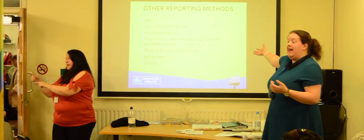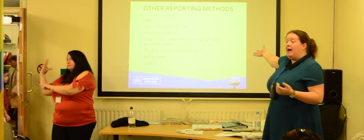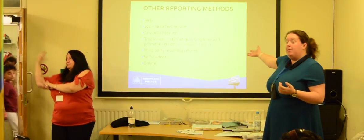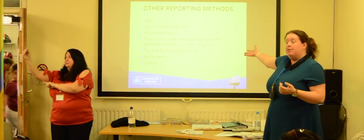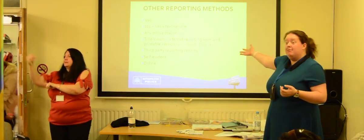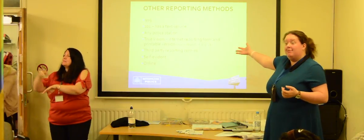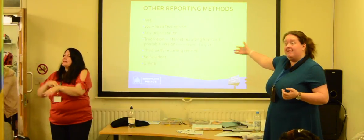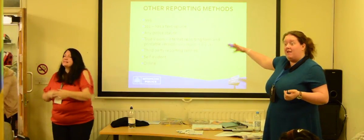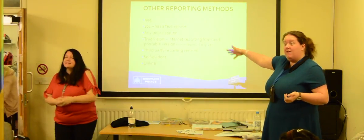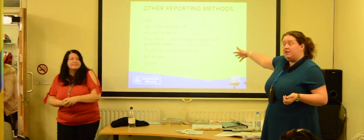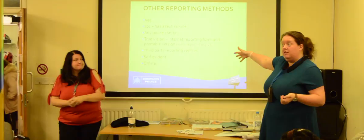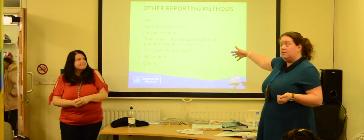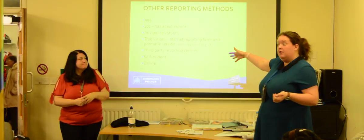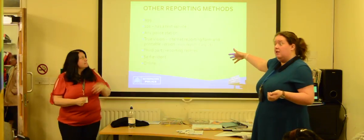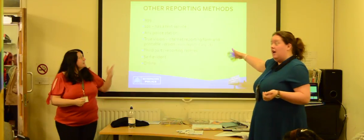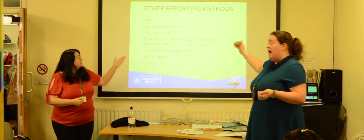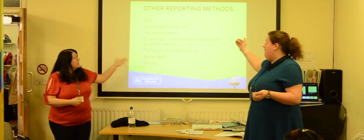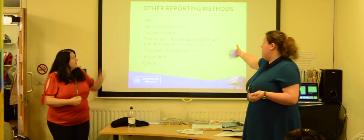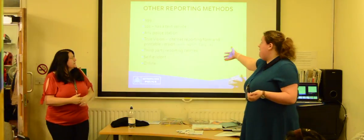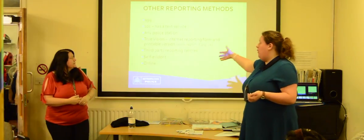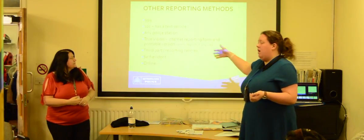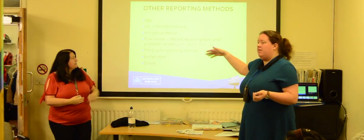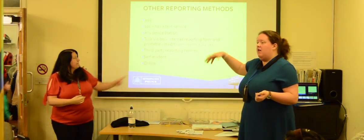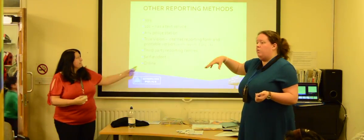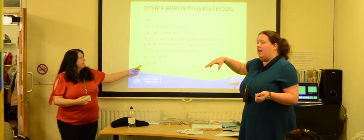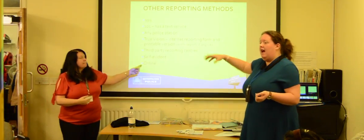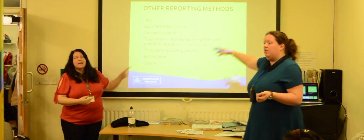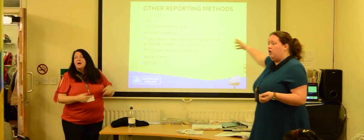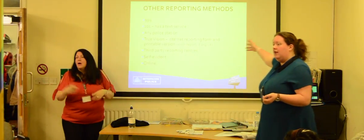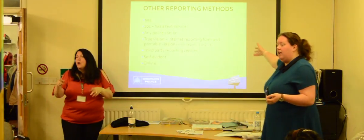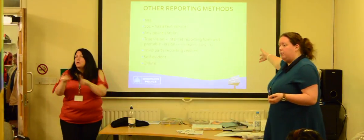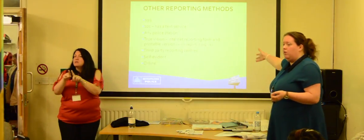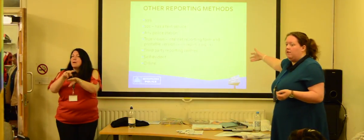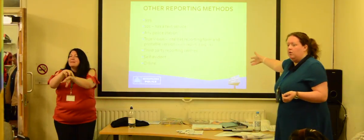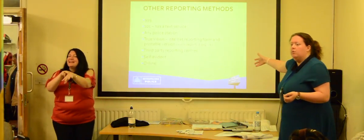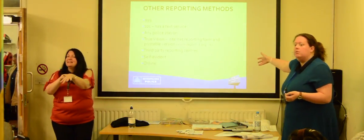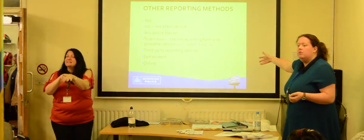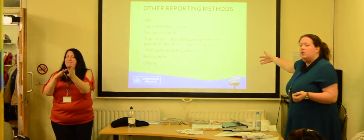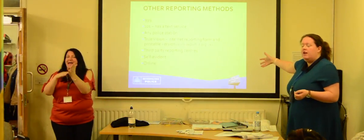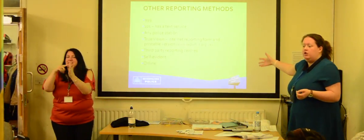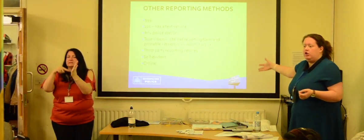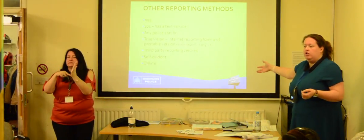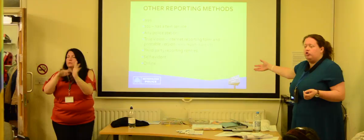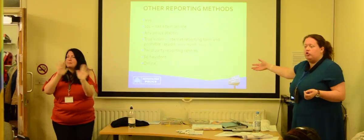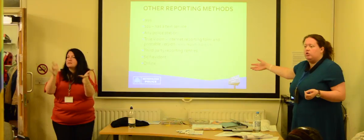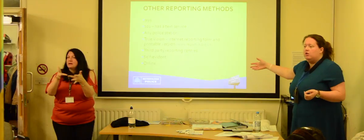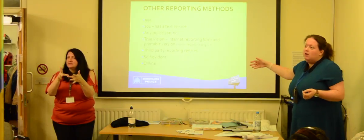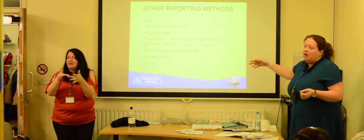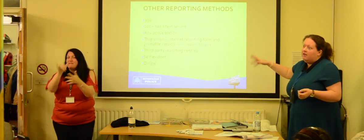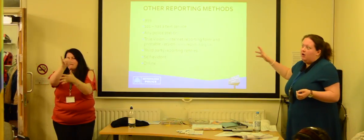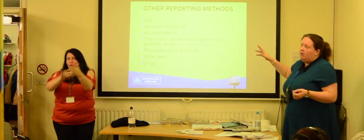There's the app, self-evident, and then the Met website as well has an online reporting form that you can